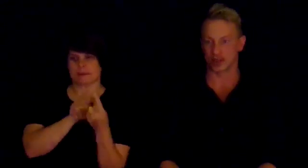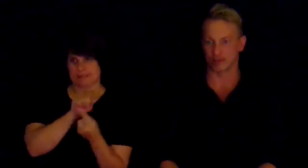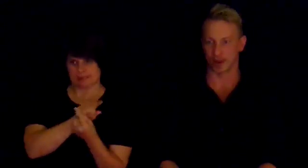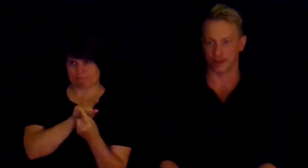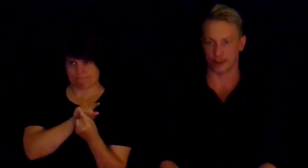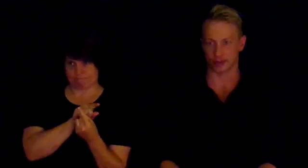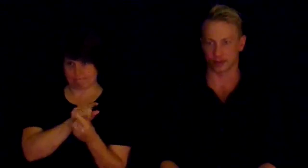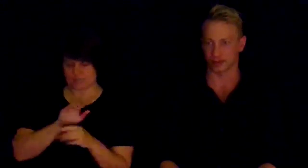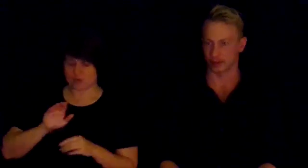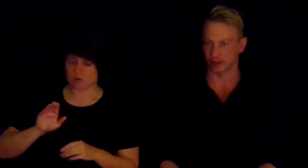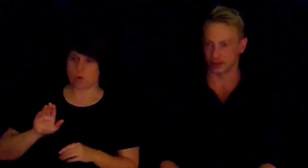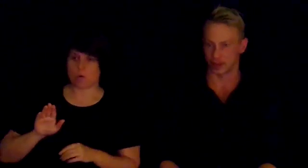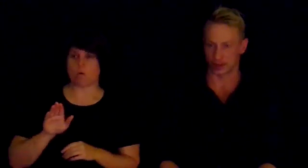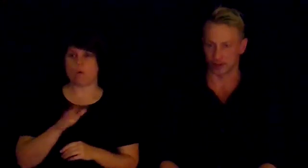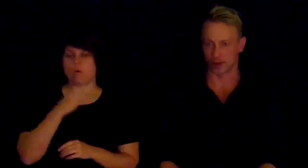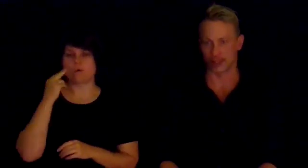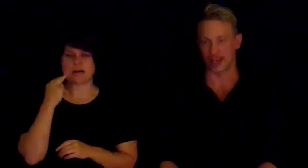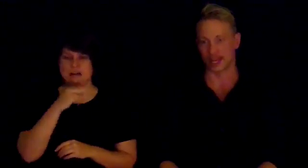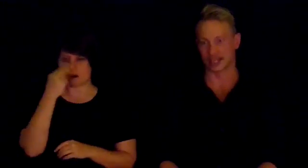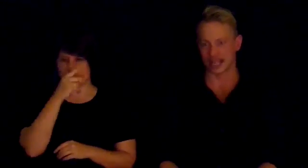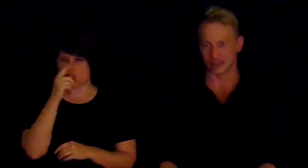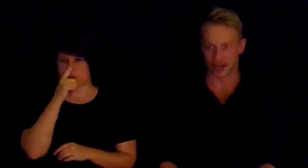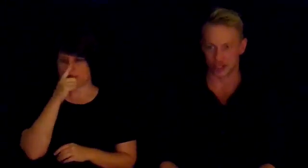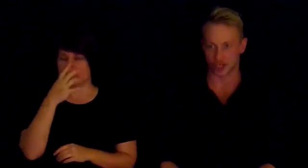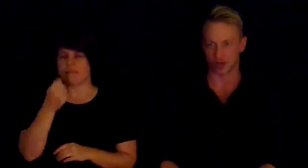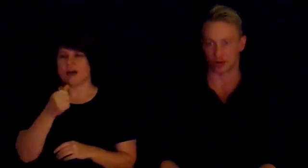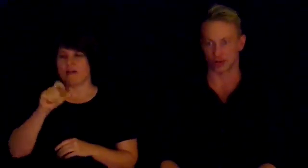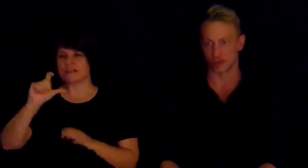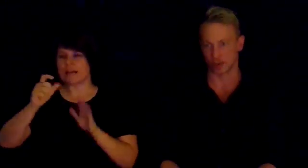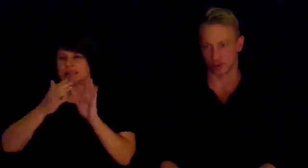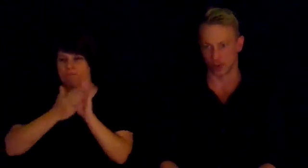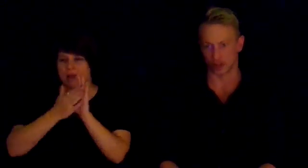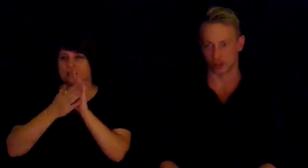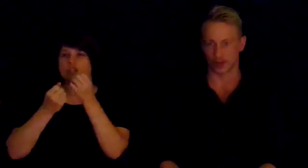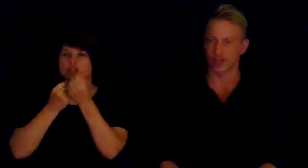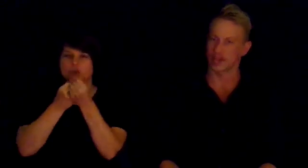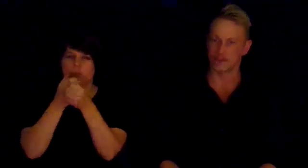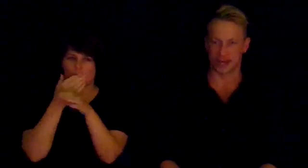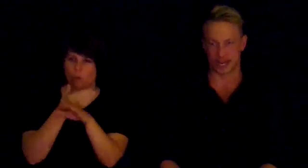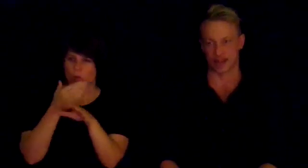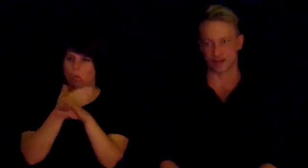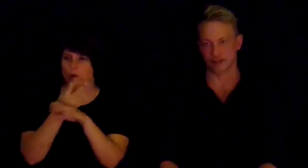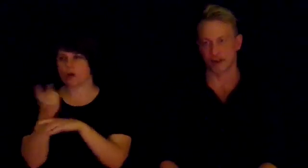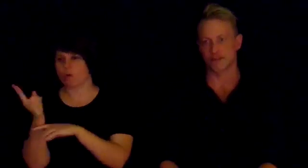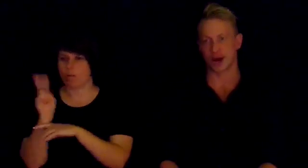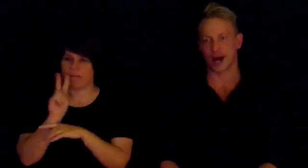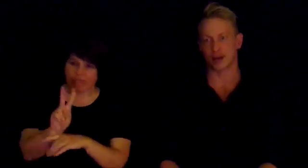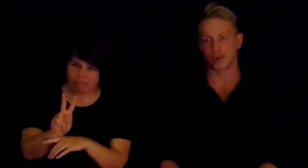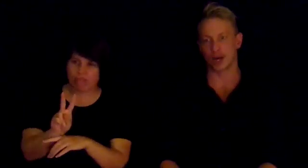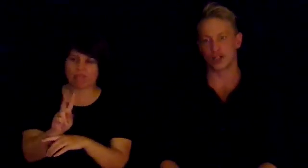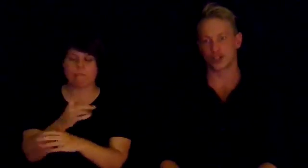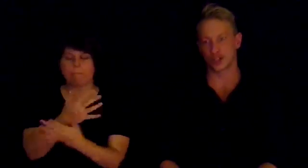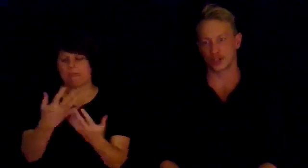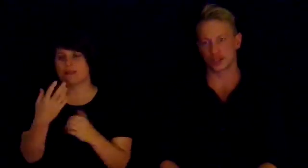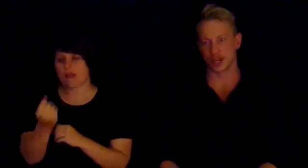all the deaf-blind people, you know, they've got their case manager or support worker with. Many have,